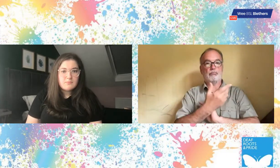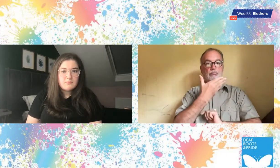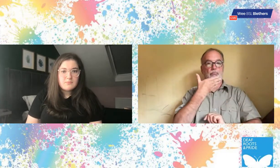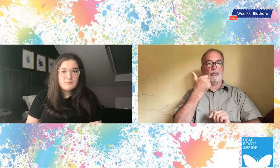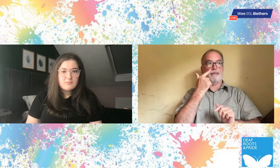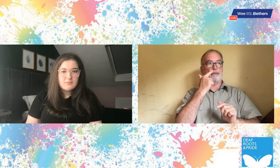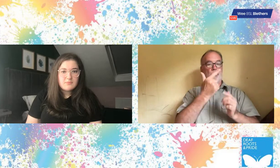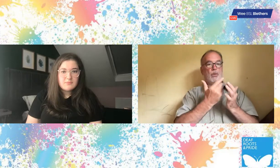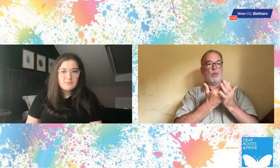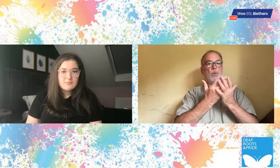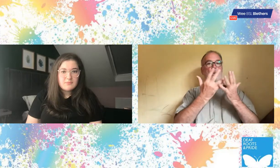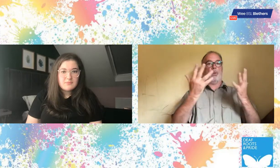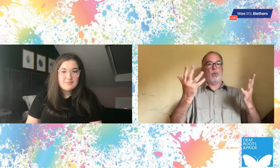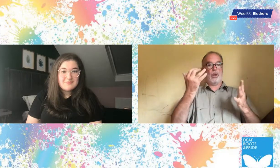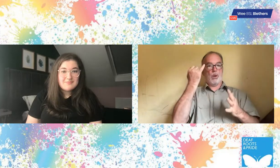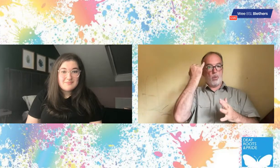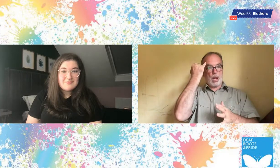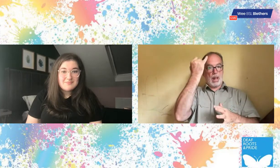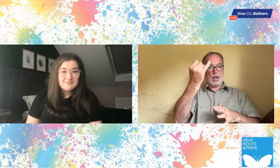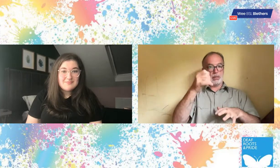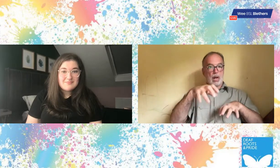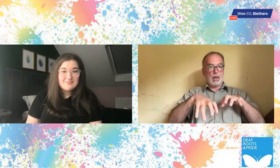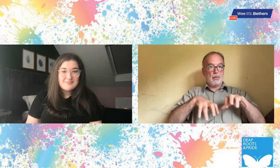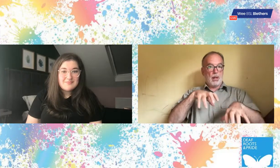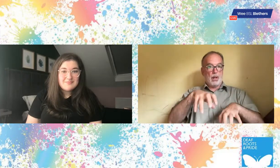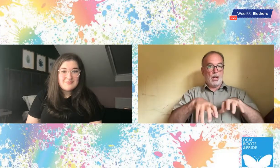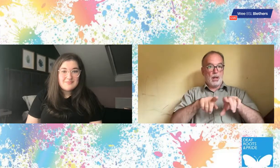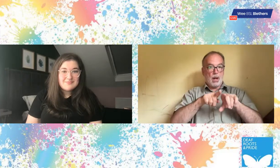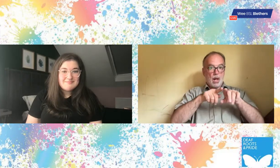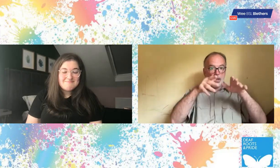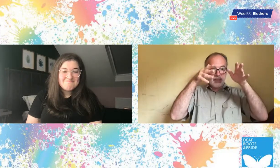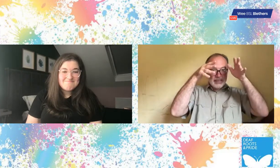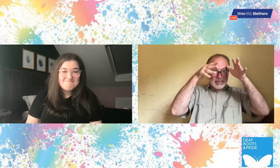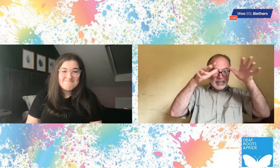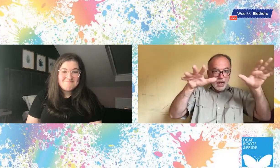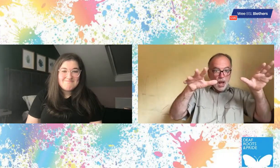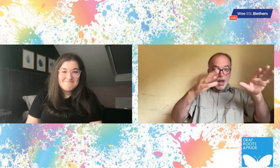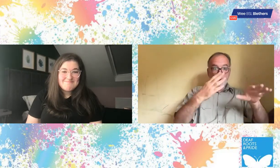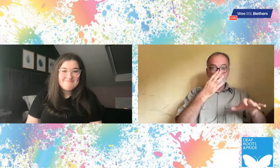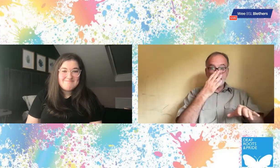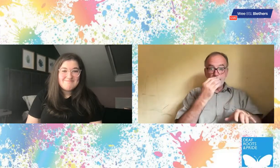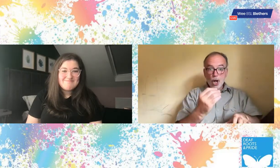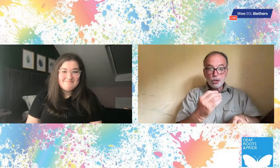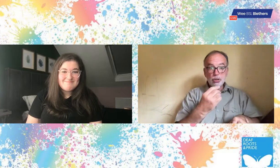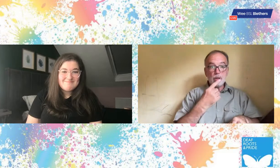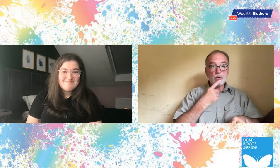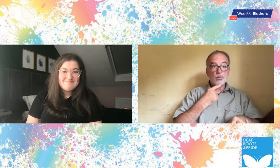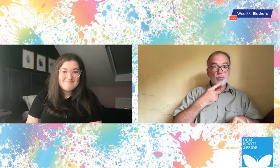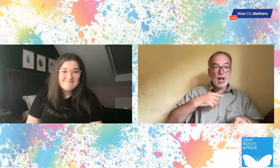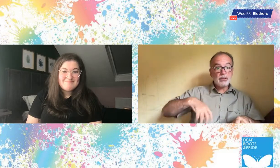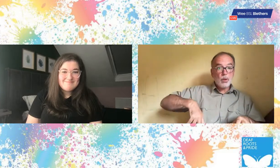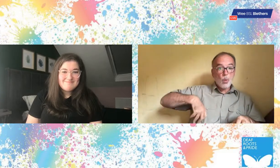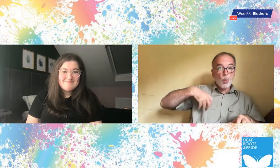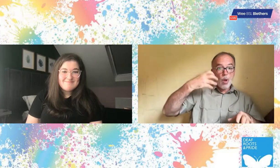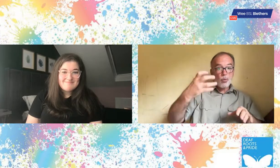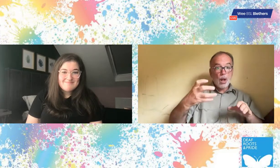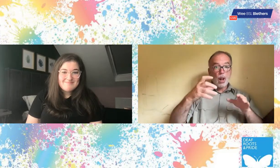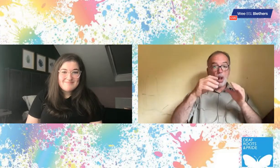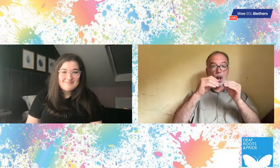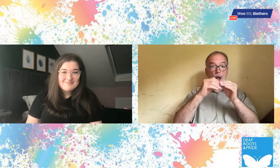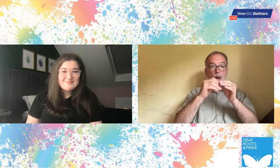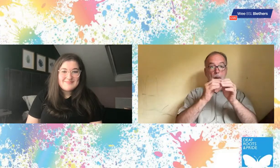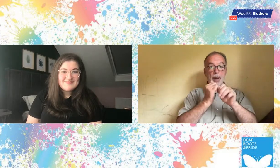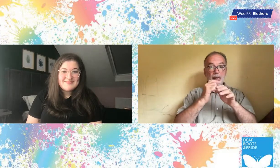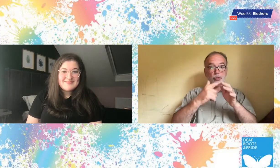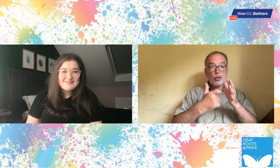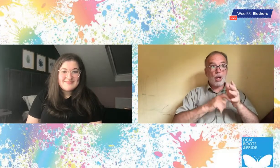stopped people coming to our door. And we had to really do a quick step change because, what we